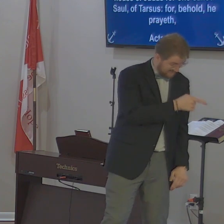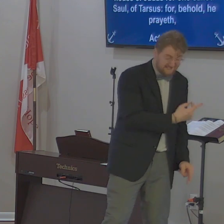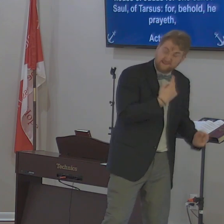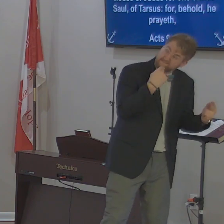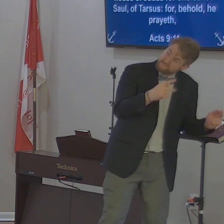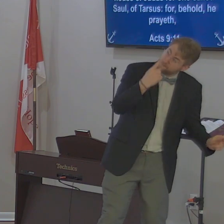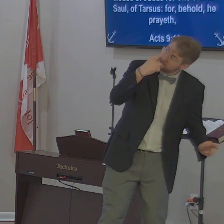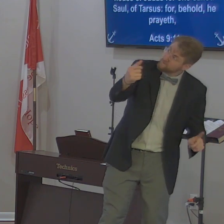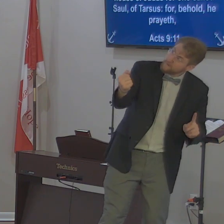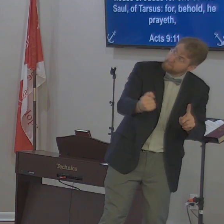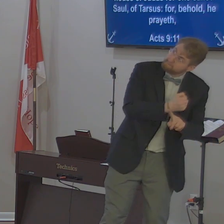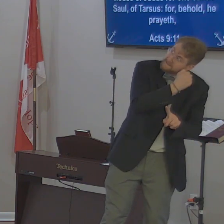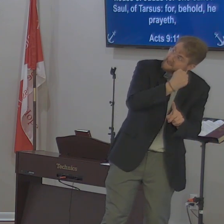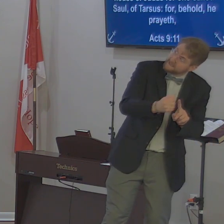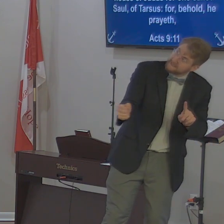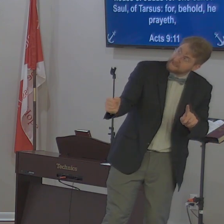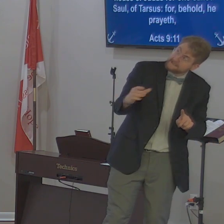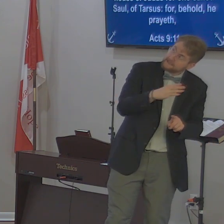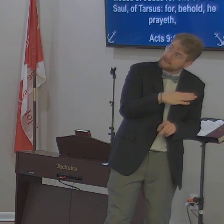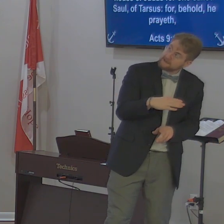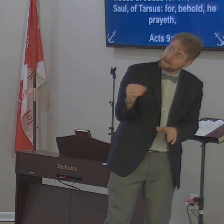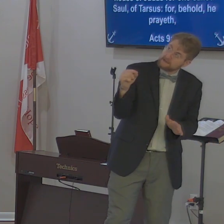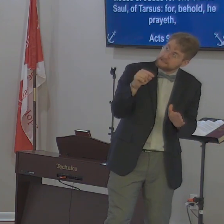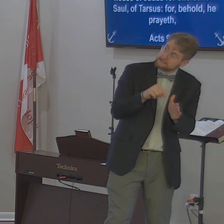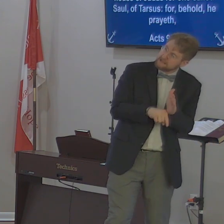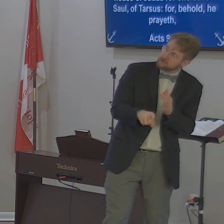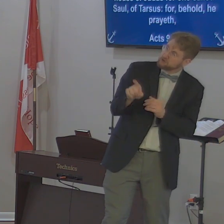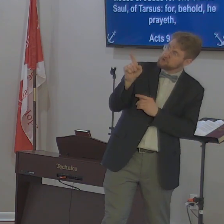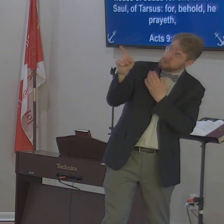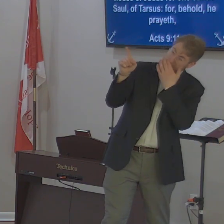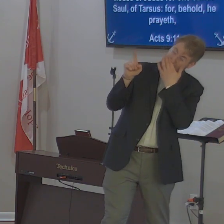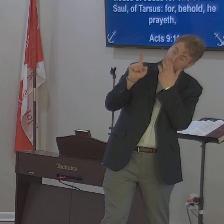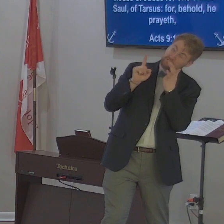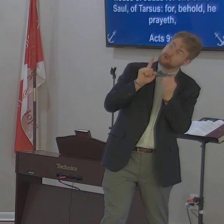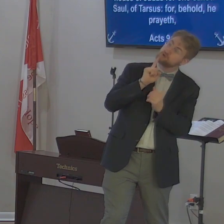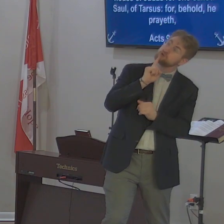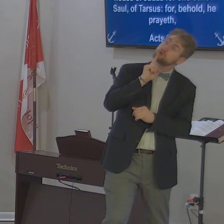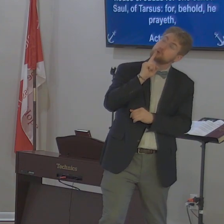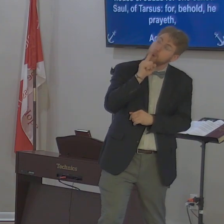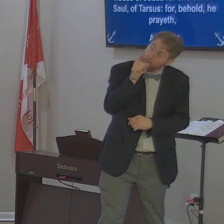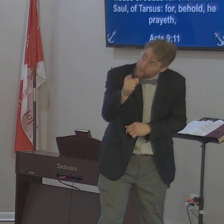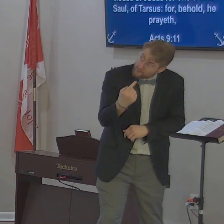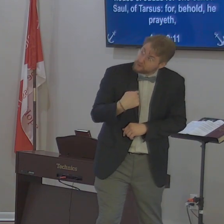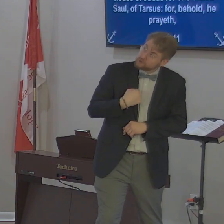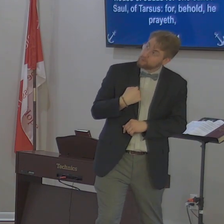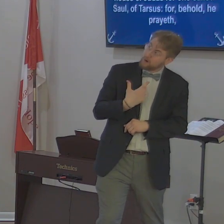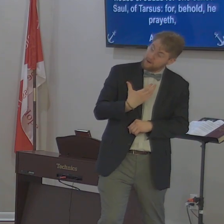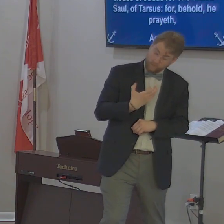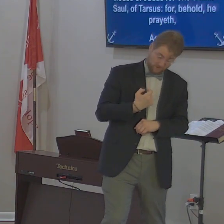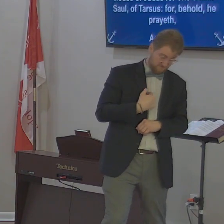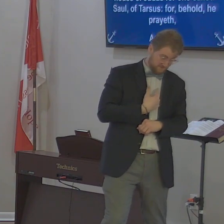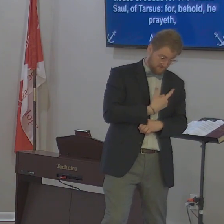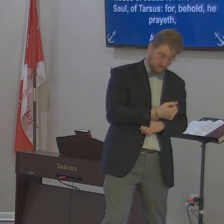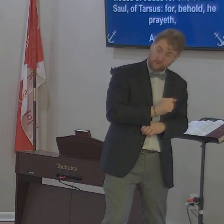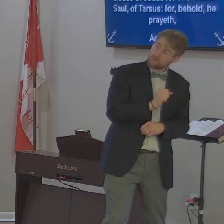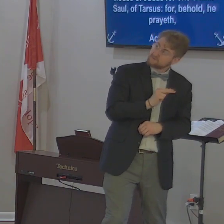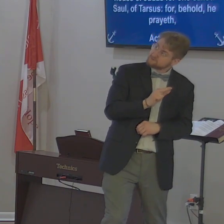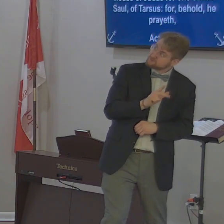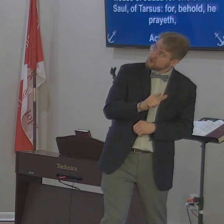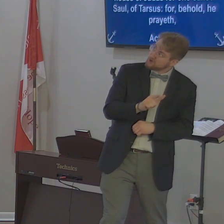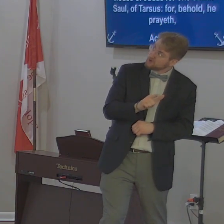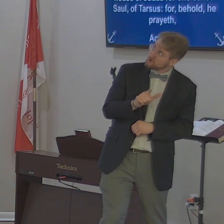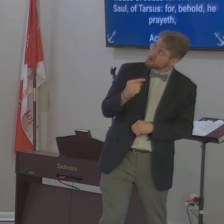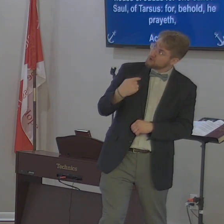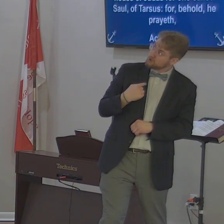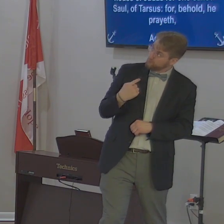and persecuting and killing. Lord, are you sure that you want me to go to Saul? You want me to walk straight to the enemy and say, hey, I'm a follower